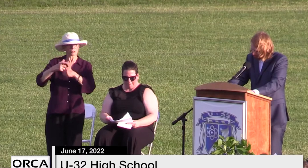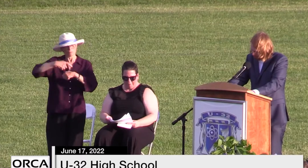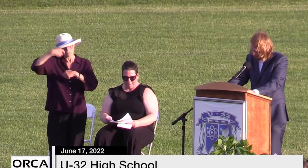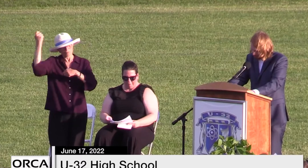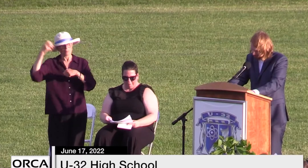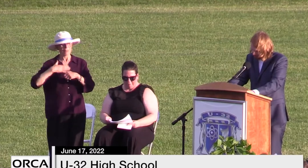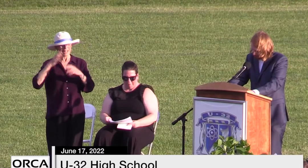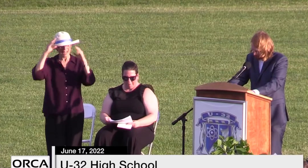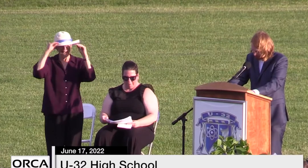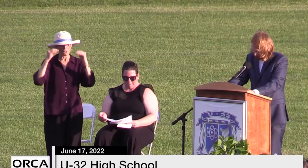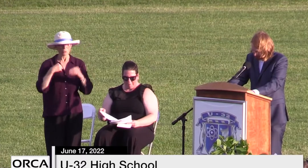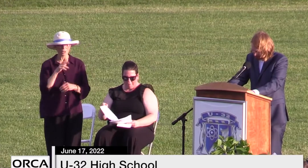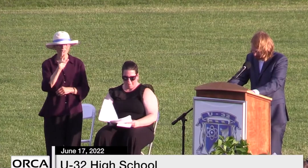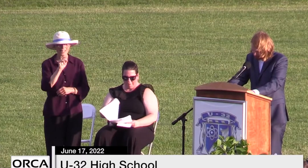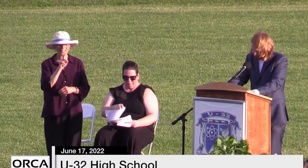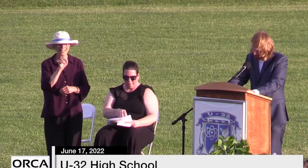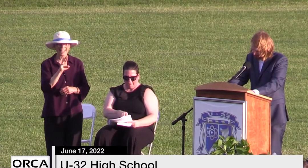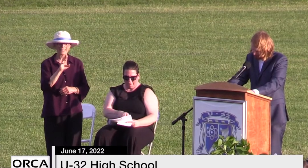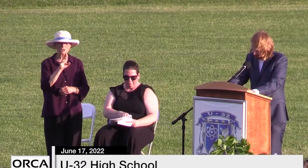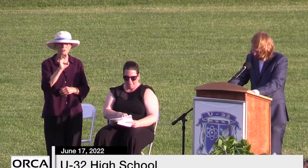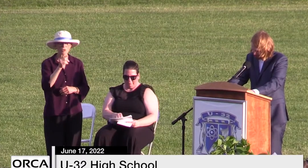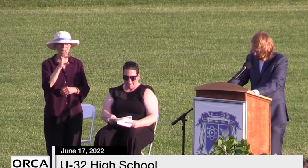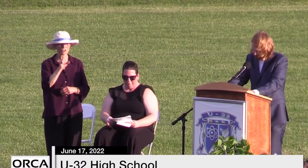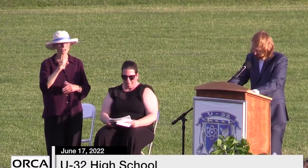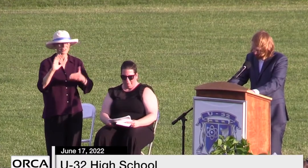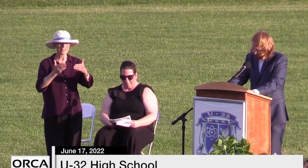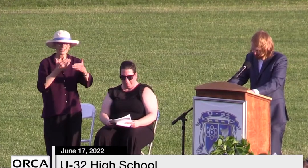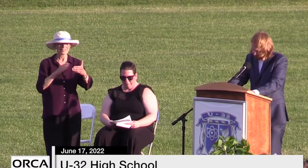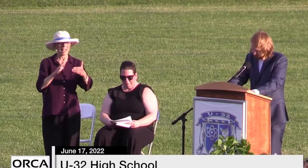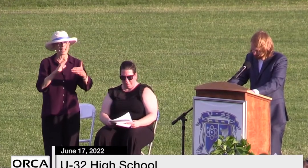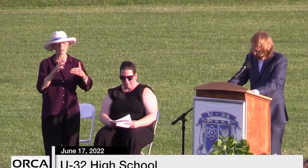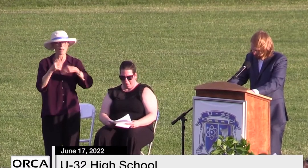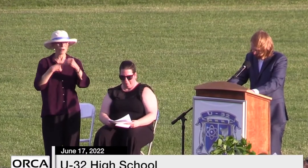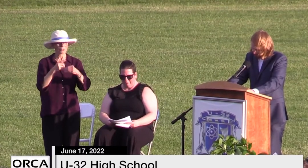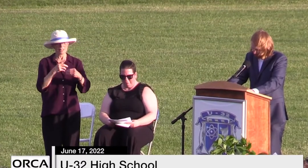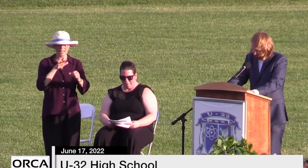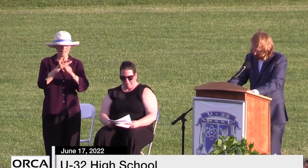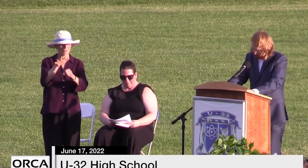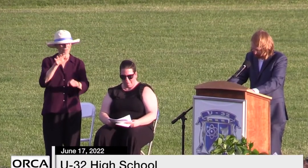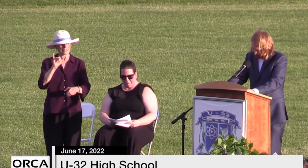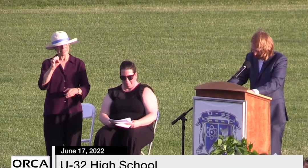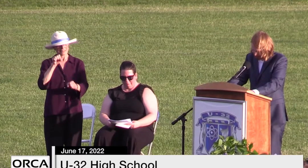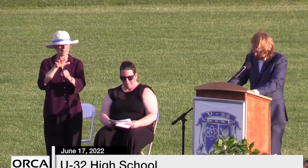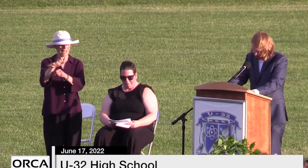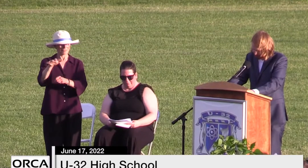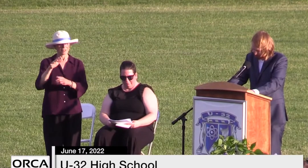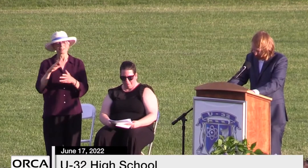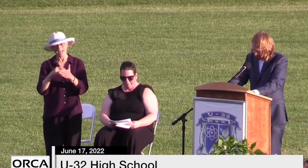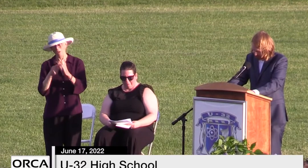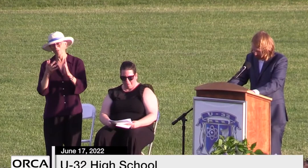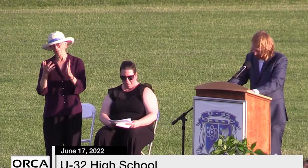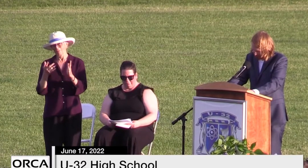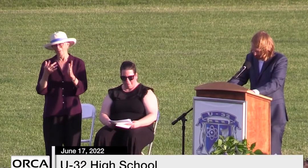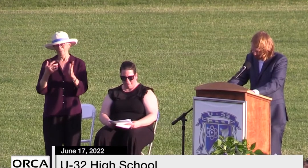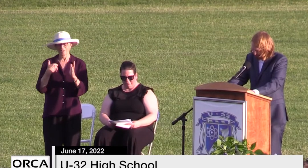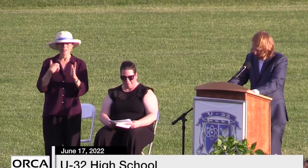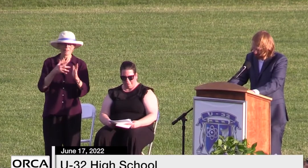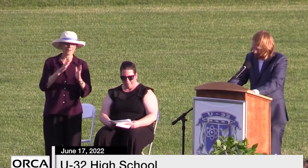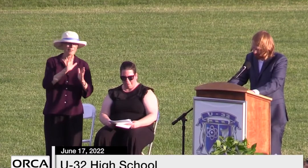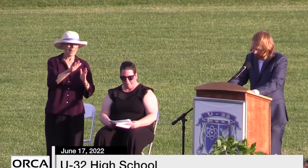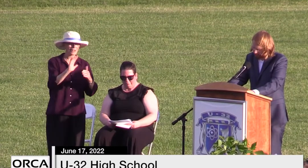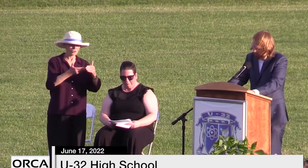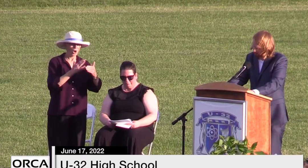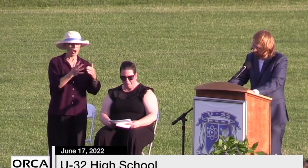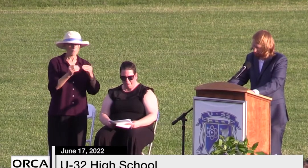Well, Kenny Rogers once sang a song about enough being enough. And even though this was not the same amplitude as the issues going on in that song,